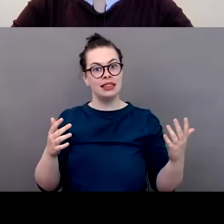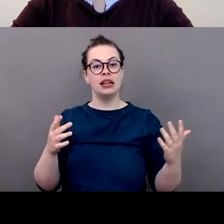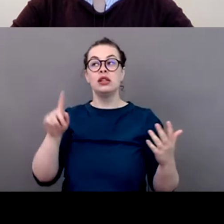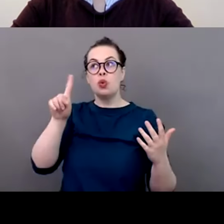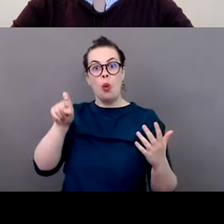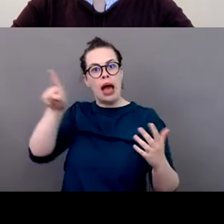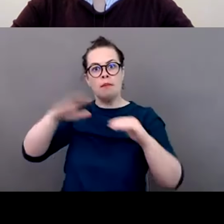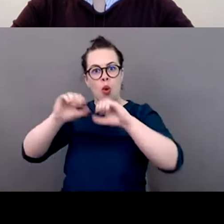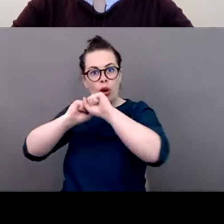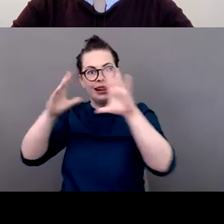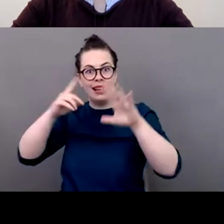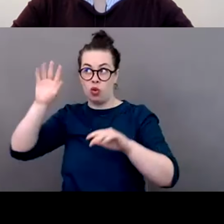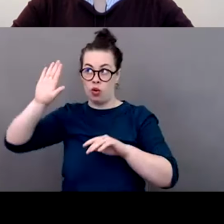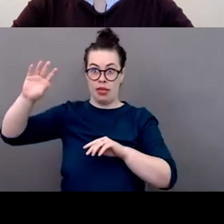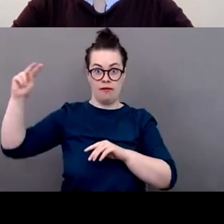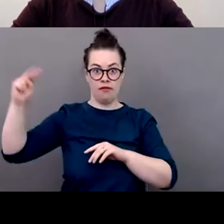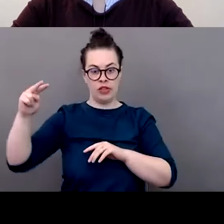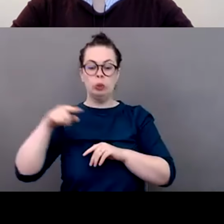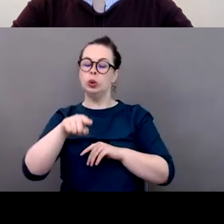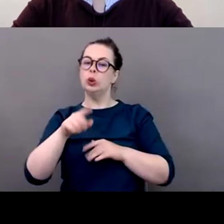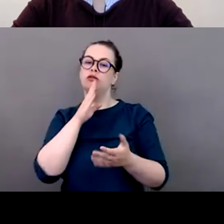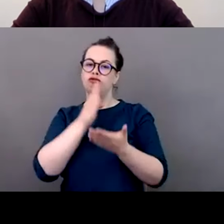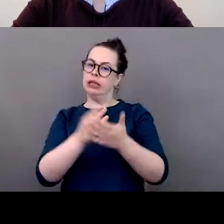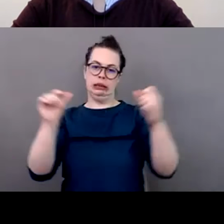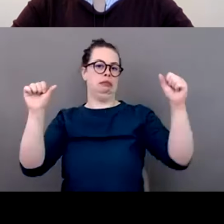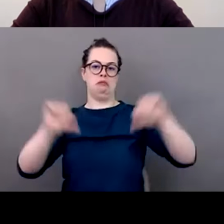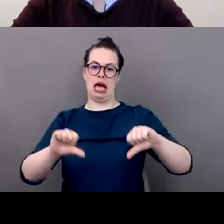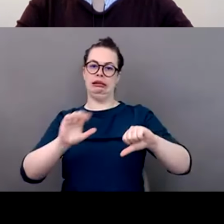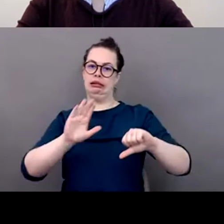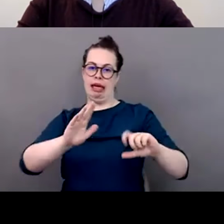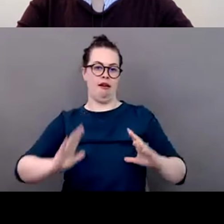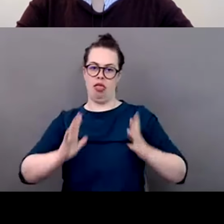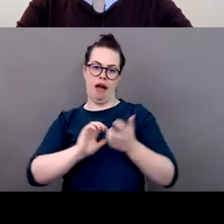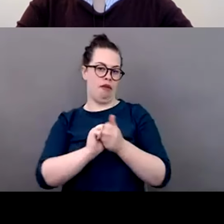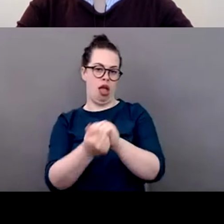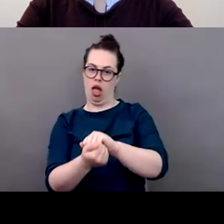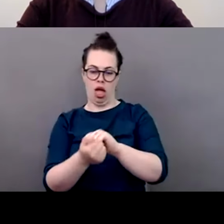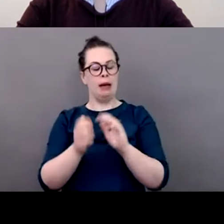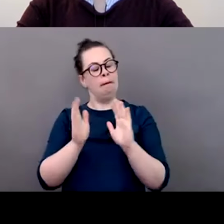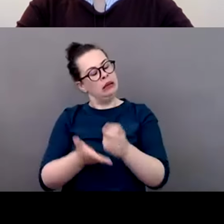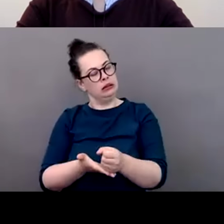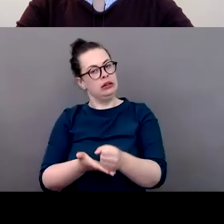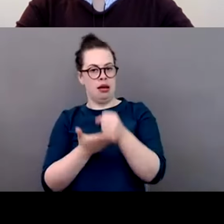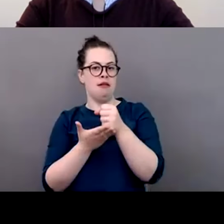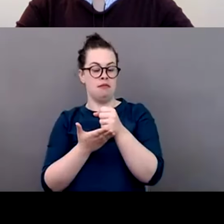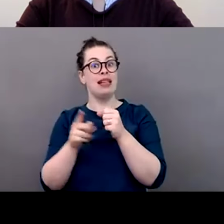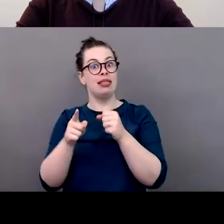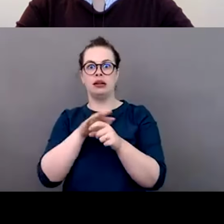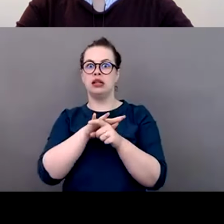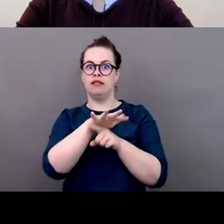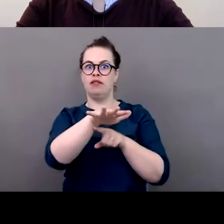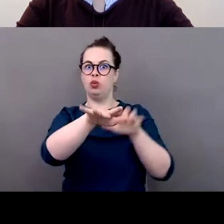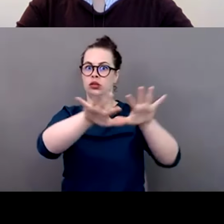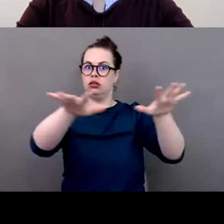They are harmed, and we need to help them. And that will very much influence which interpretation of the